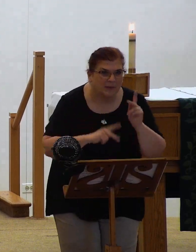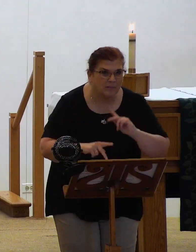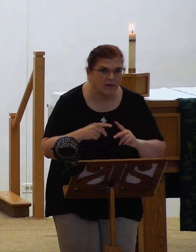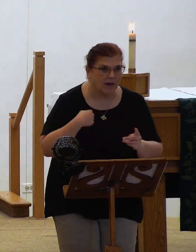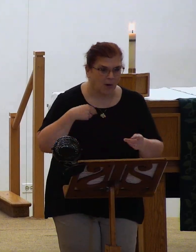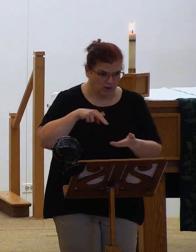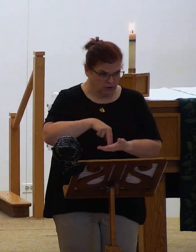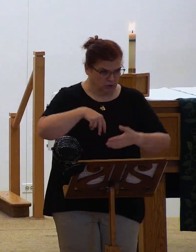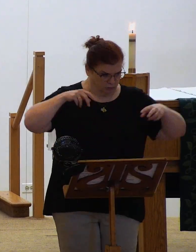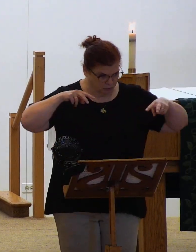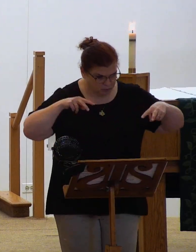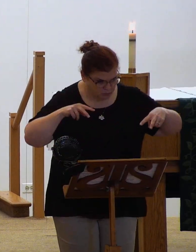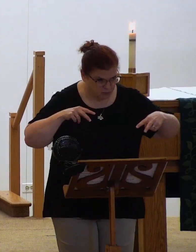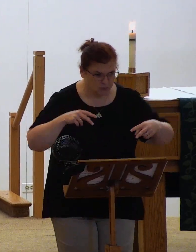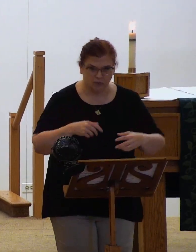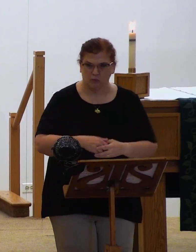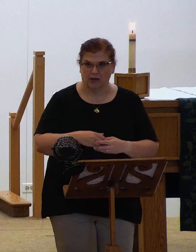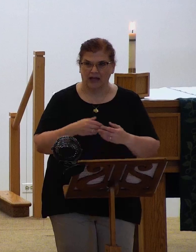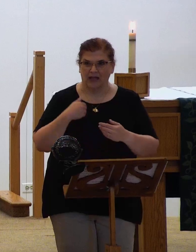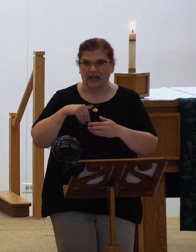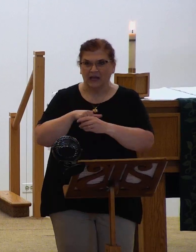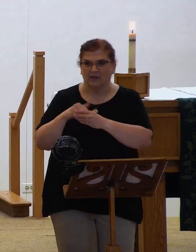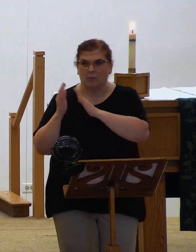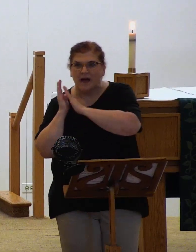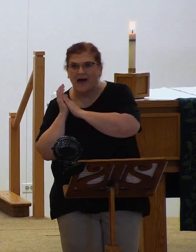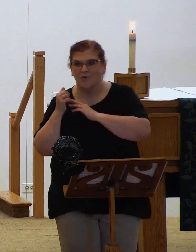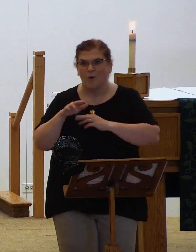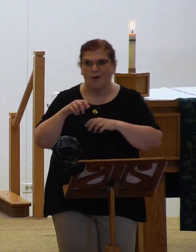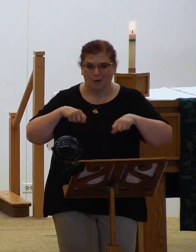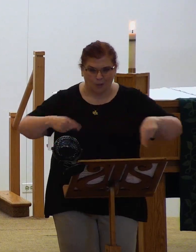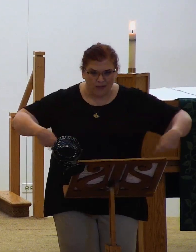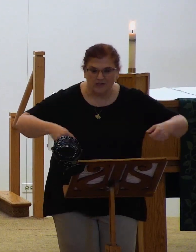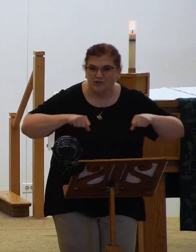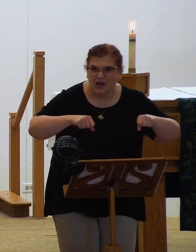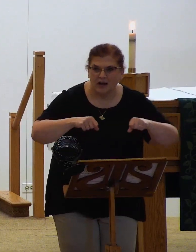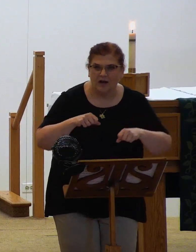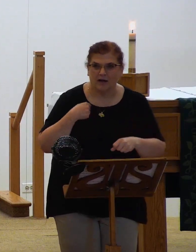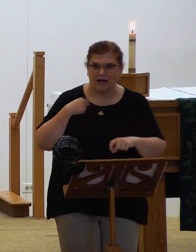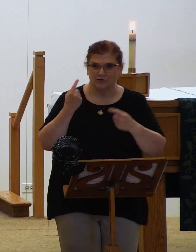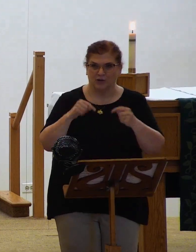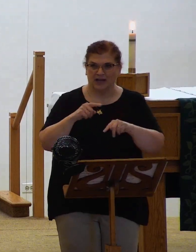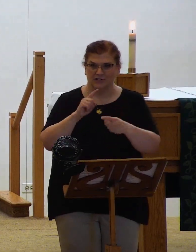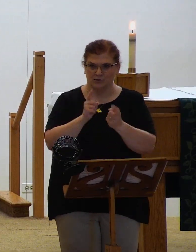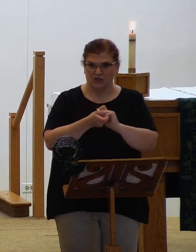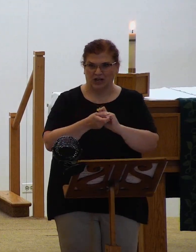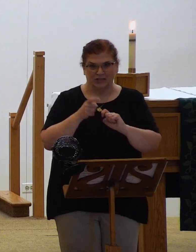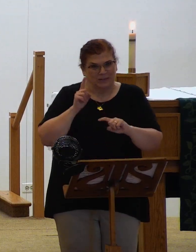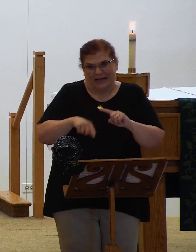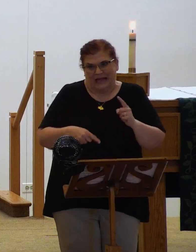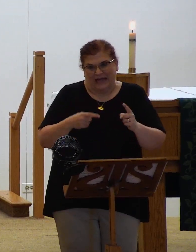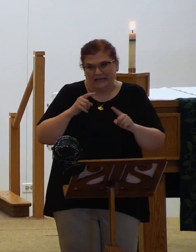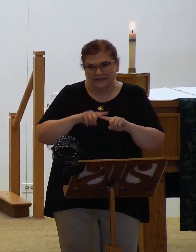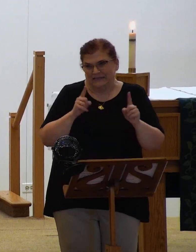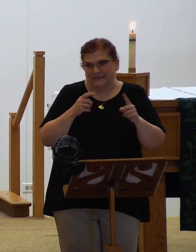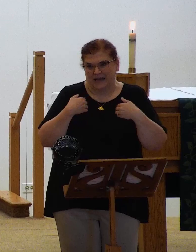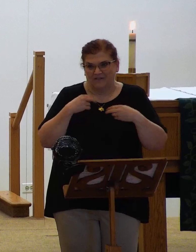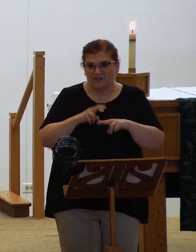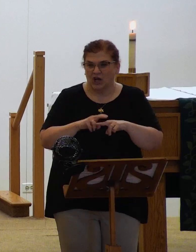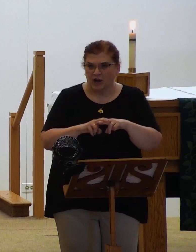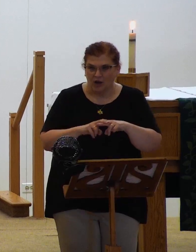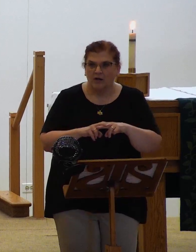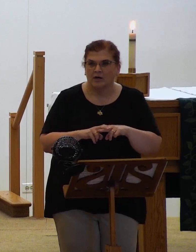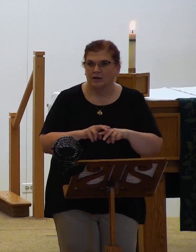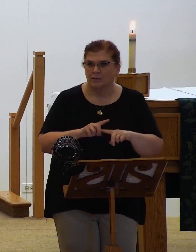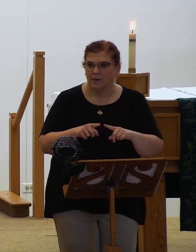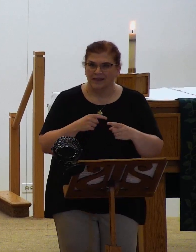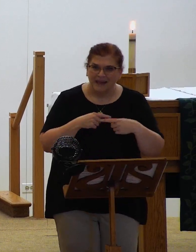towering over people in beds or in wheelchairs, and I try to change, but I can't unless there's a chair nearby. But you know, the